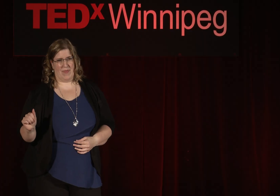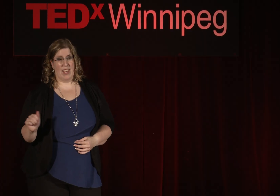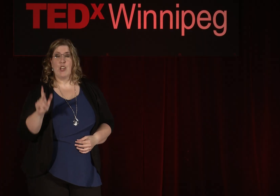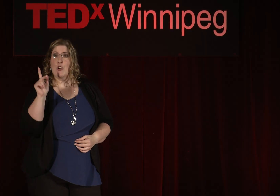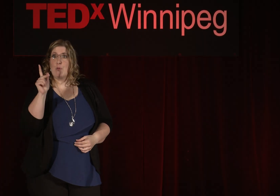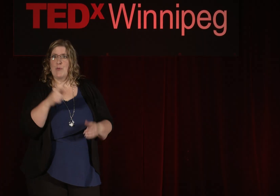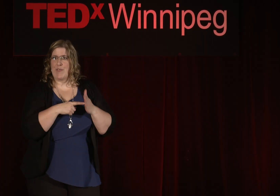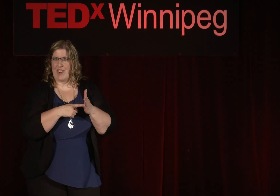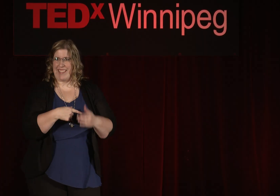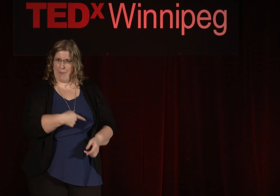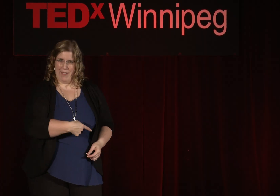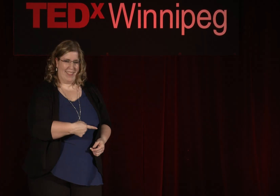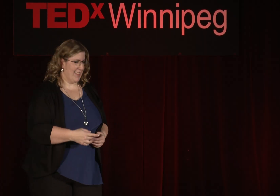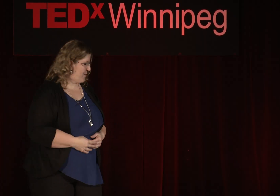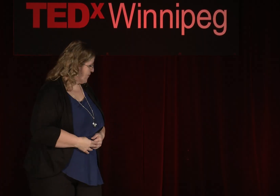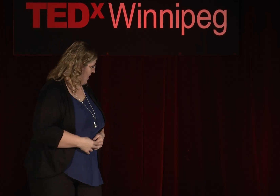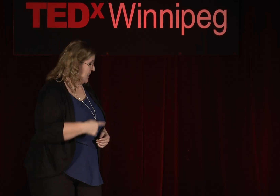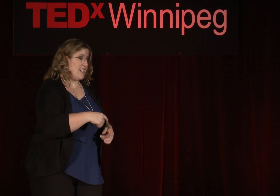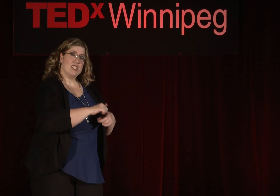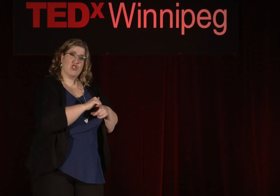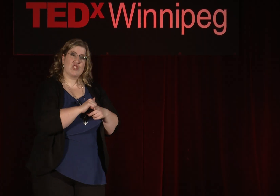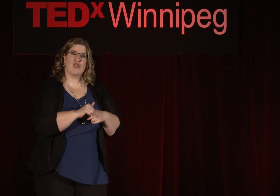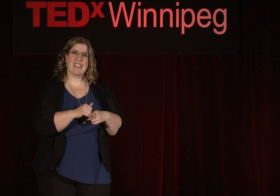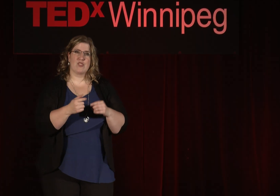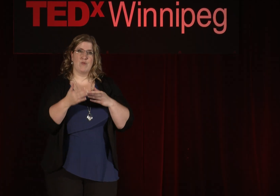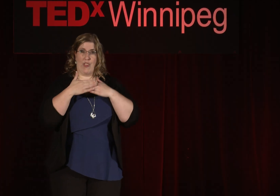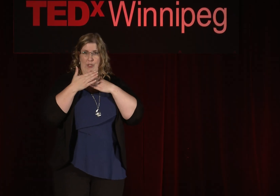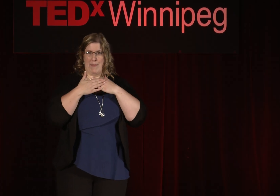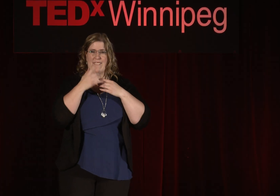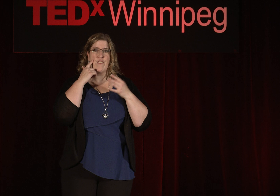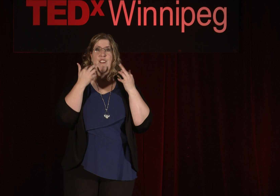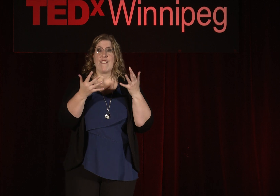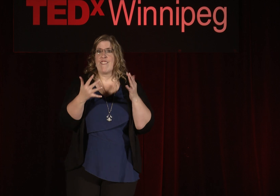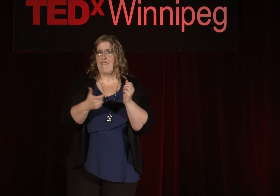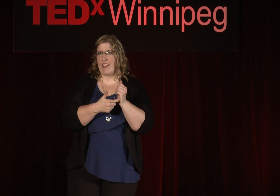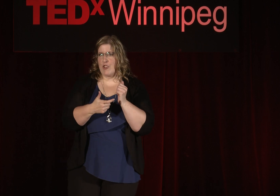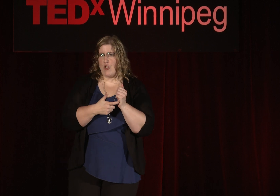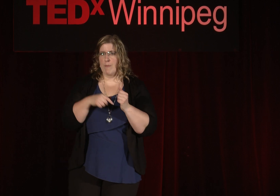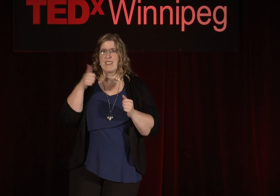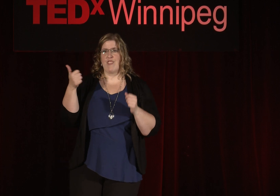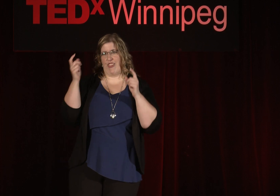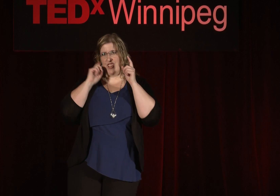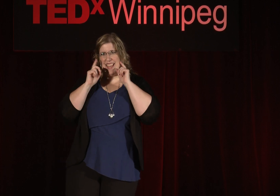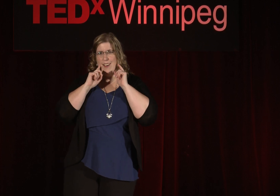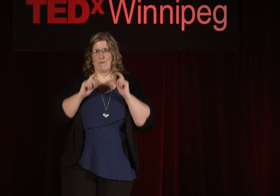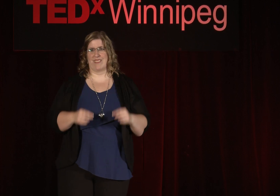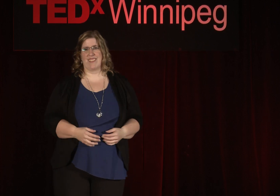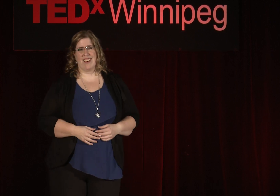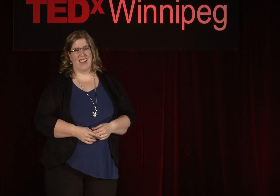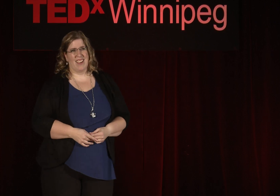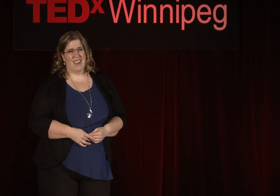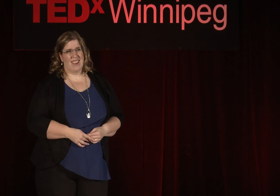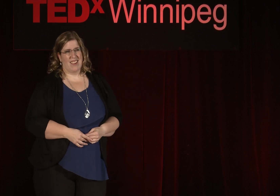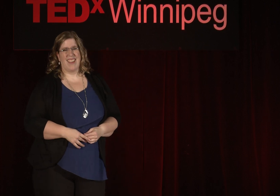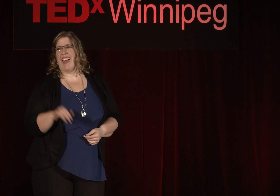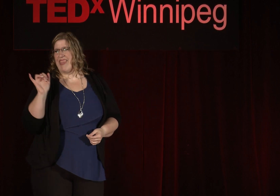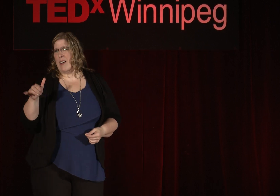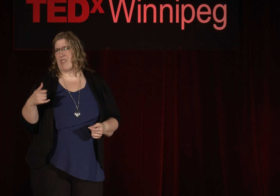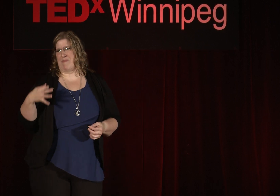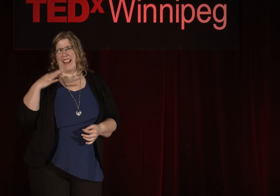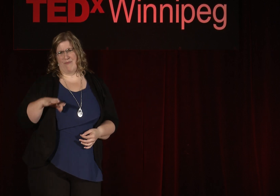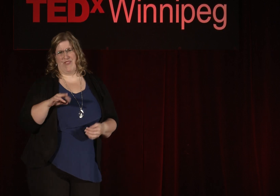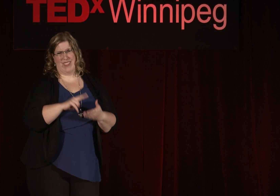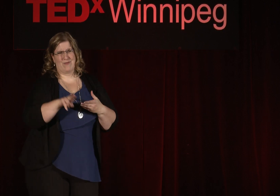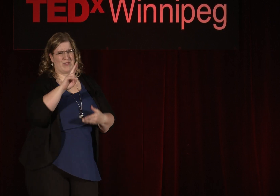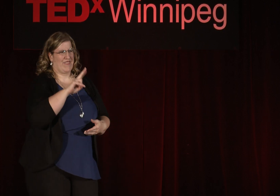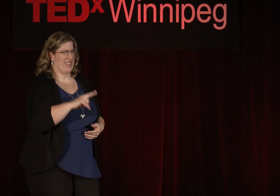Lulu, for example, is always listening to sounds, such as fire alarms, which would have been